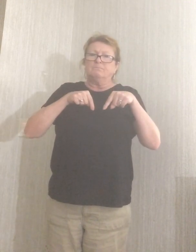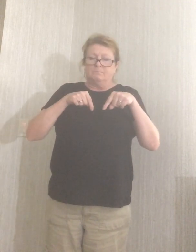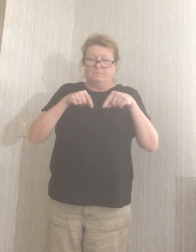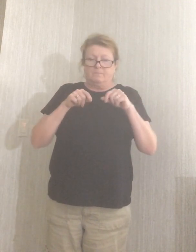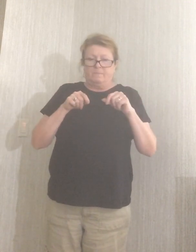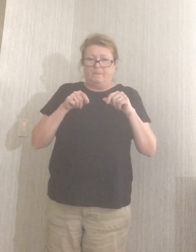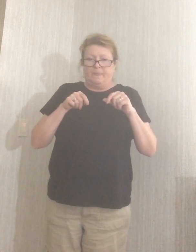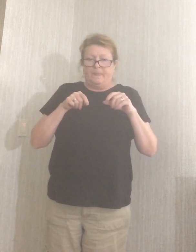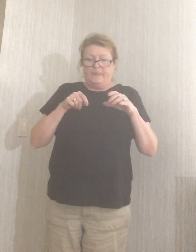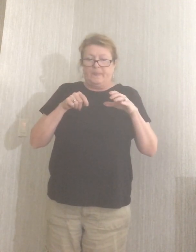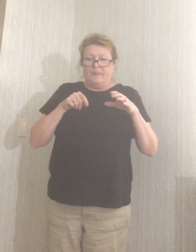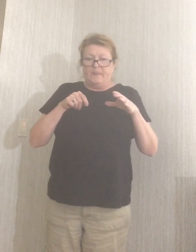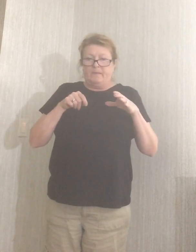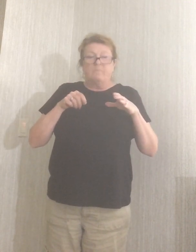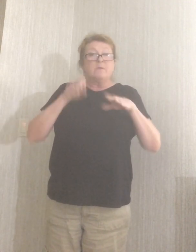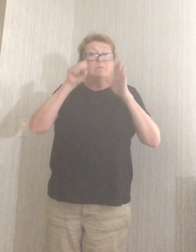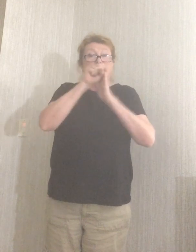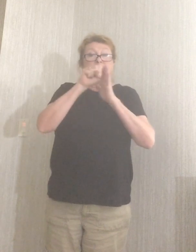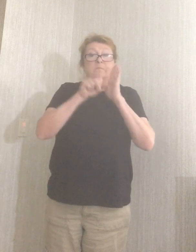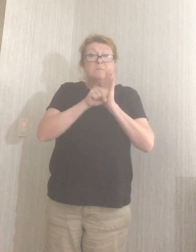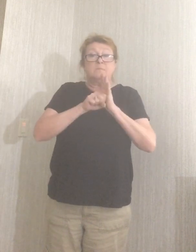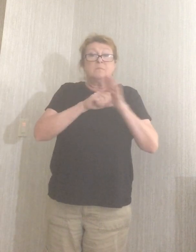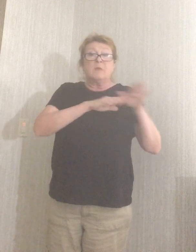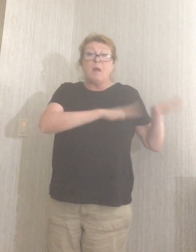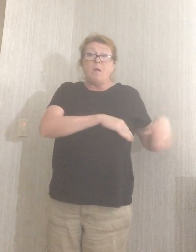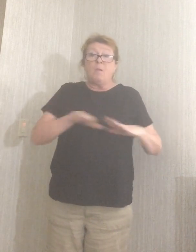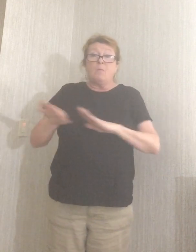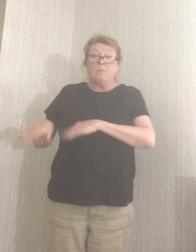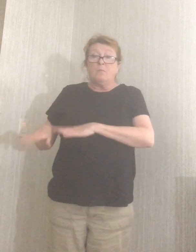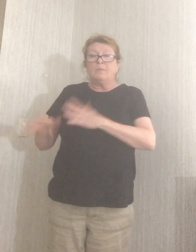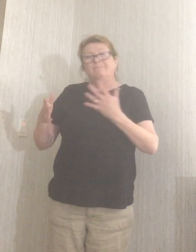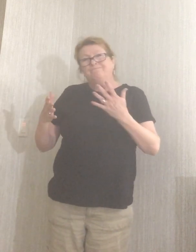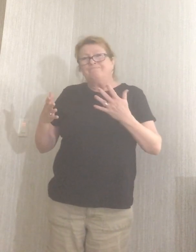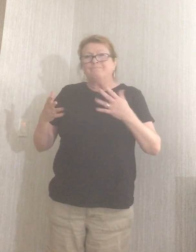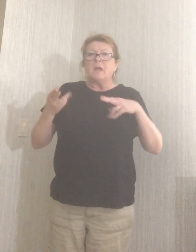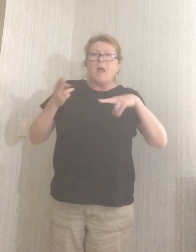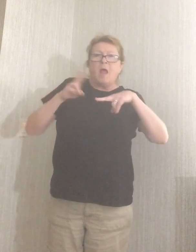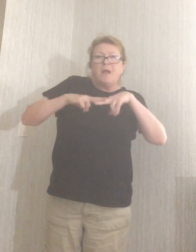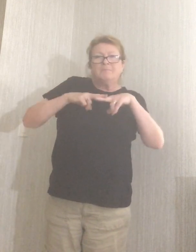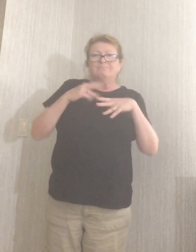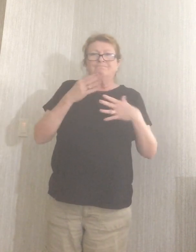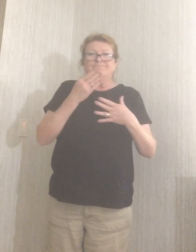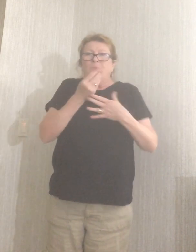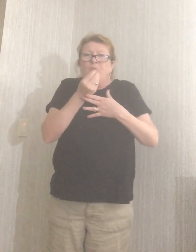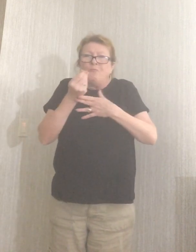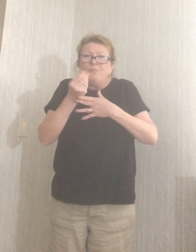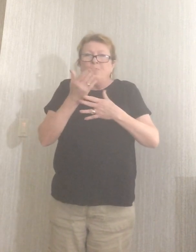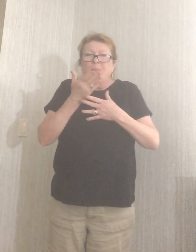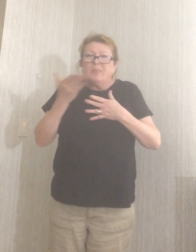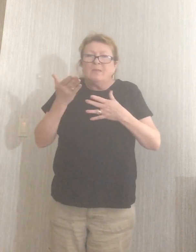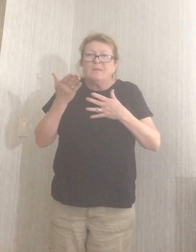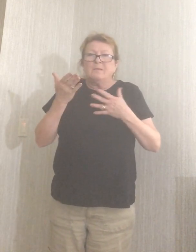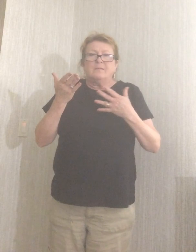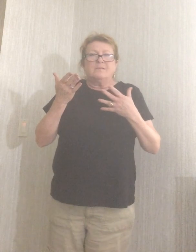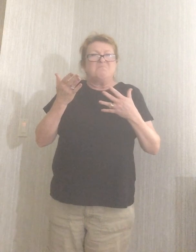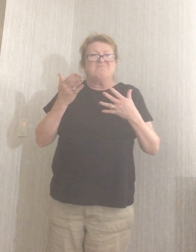The state of Hawaii has added a few conveniences for the beachgoers, but it